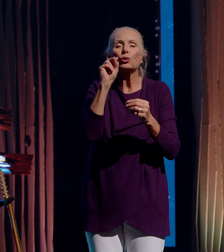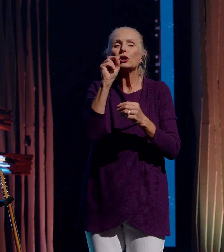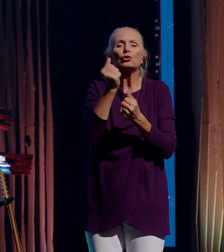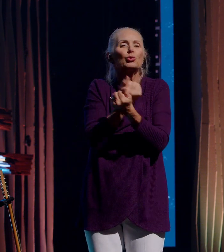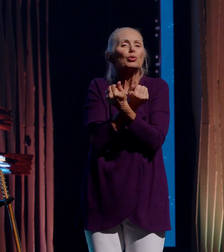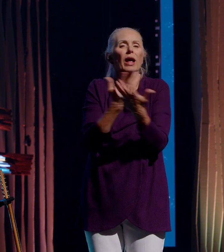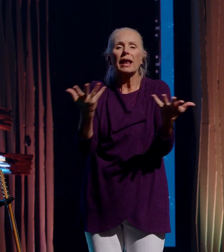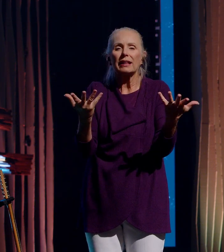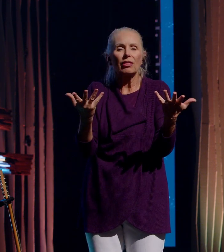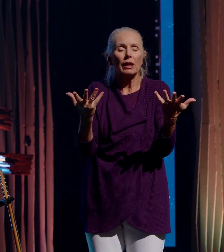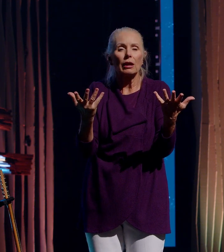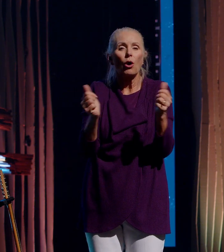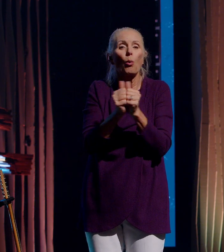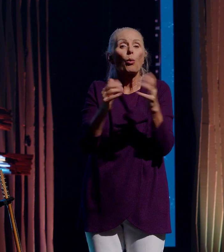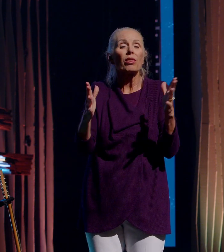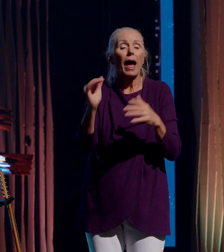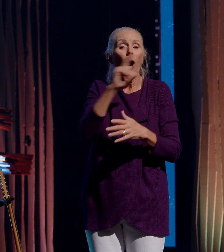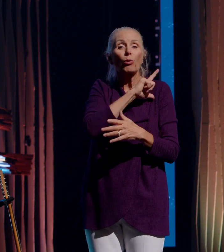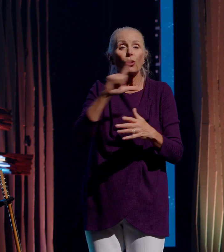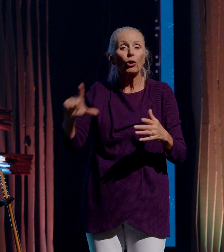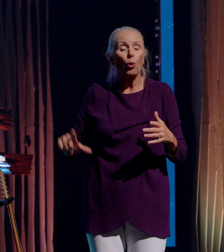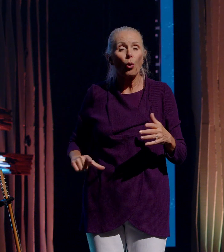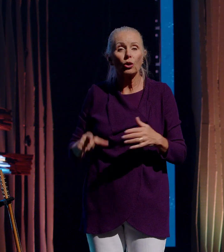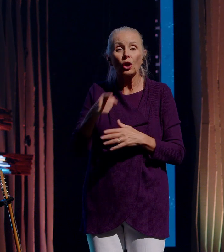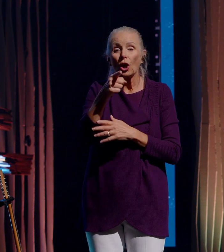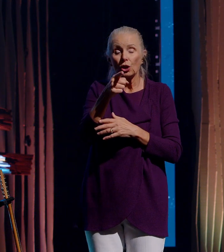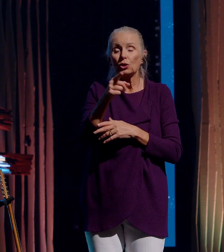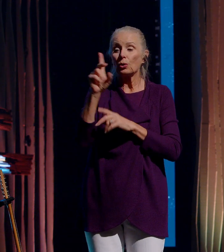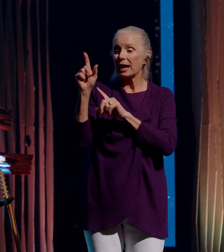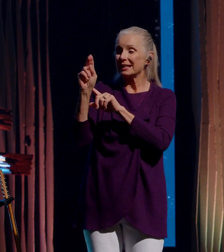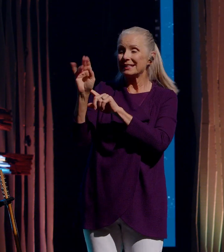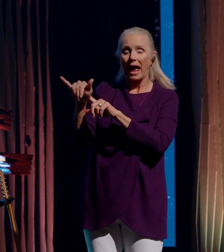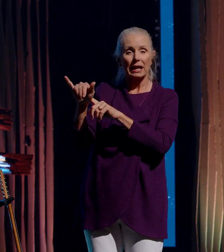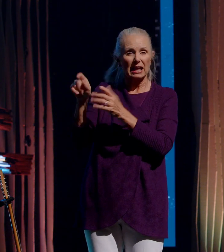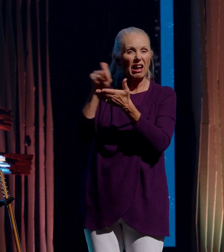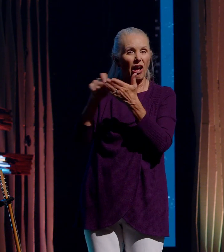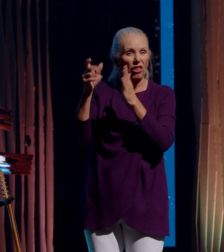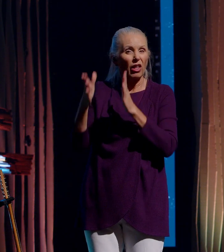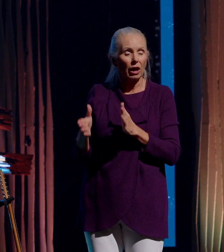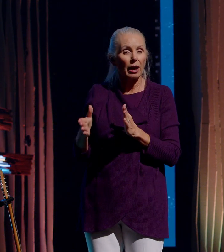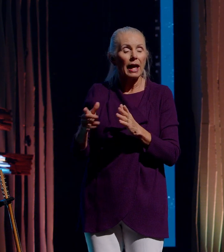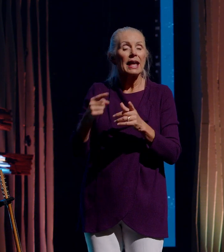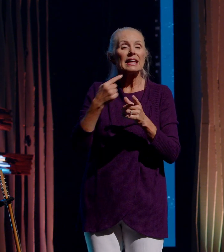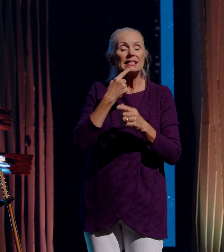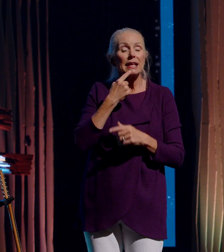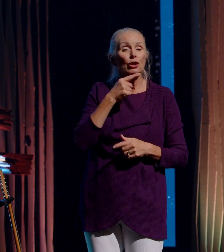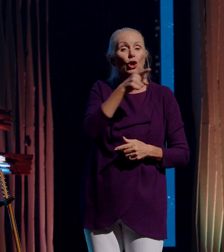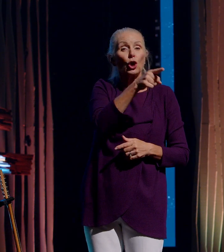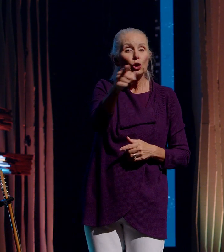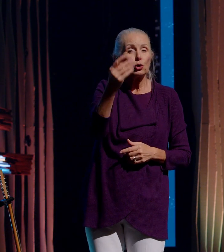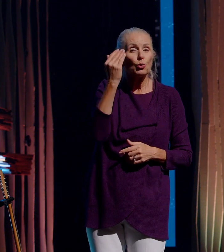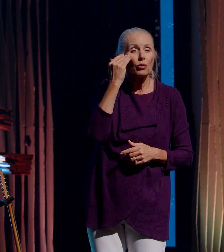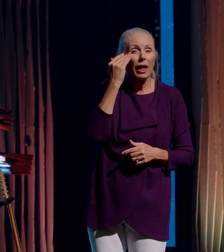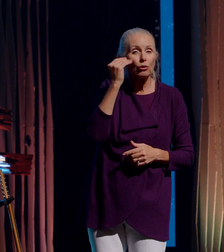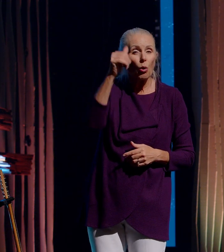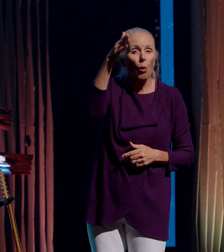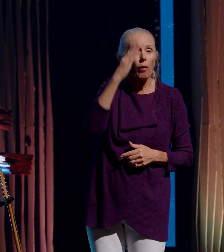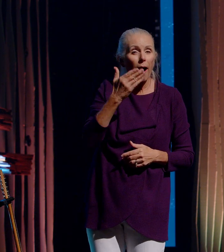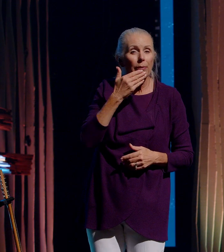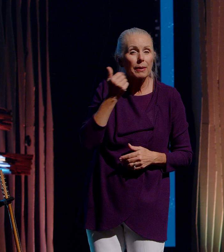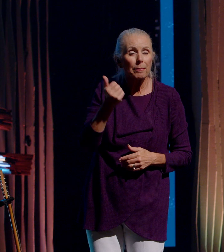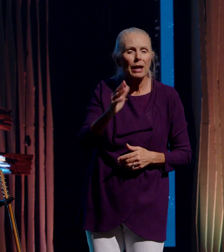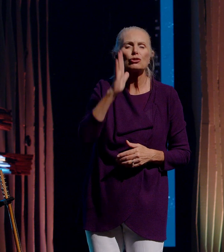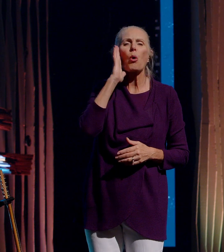apart from the Lord. Dan Akin again says in his commentary, those who know God best will serve him best.